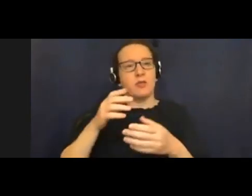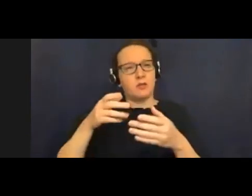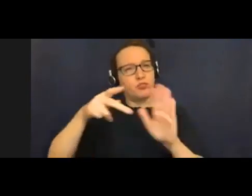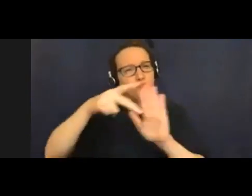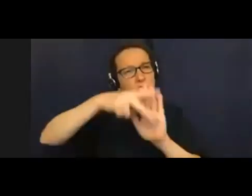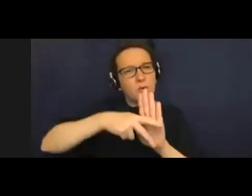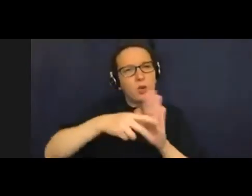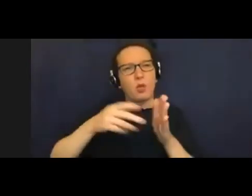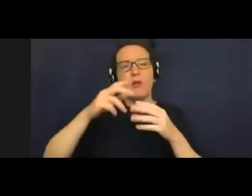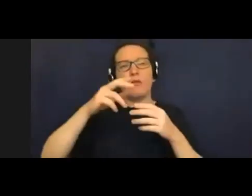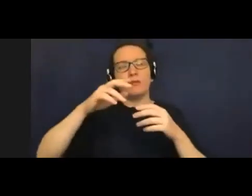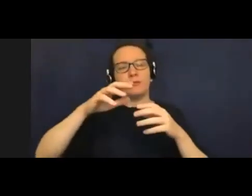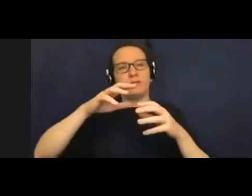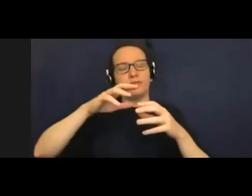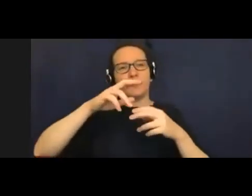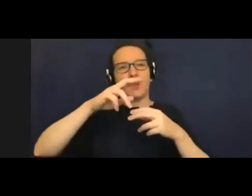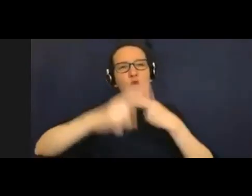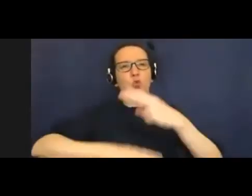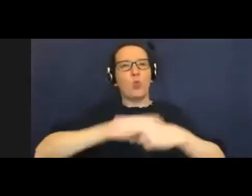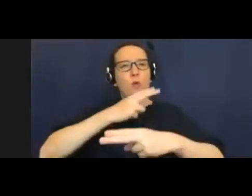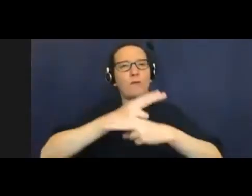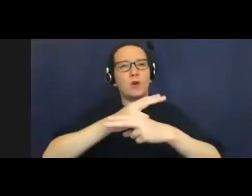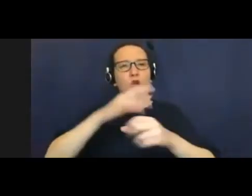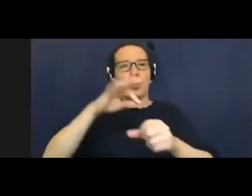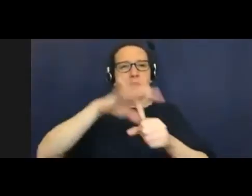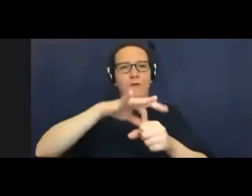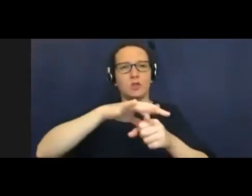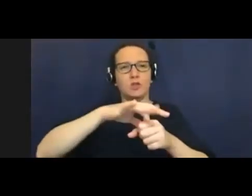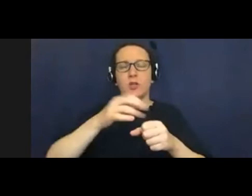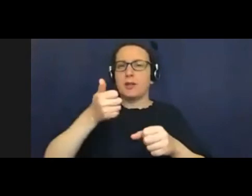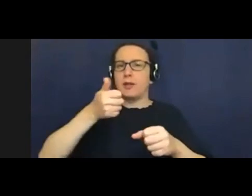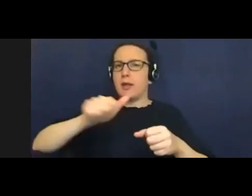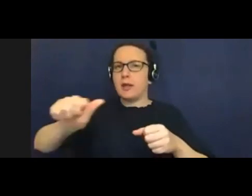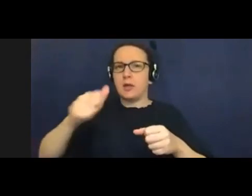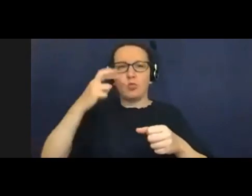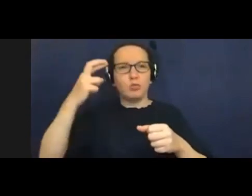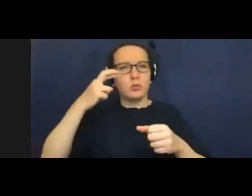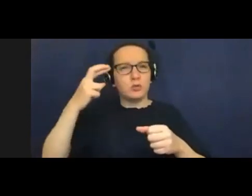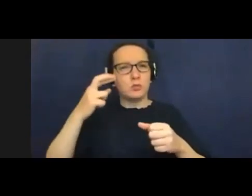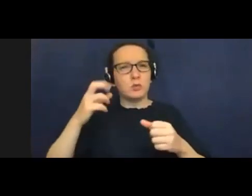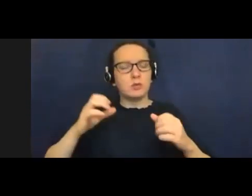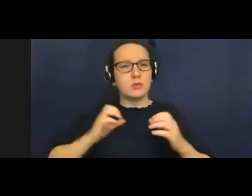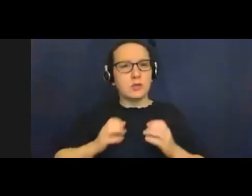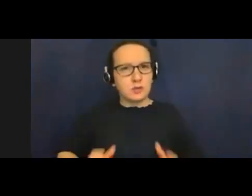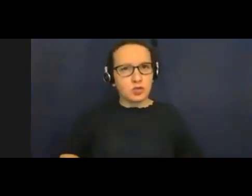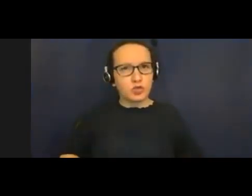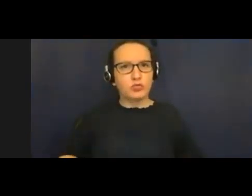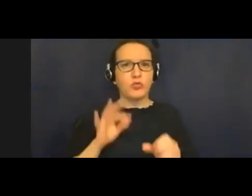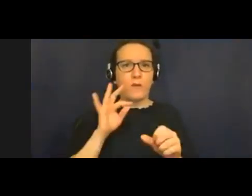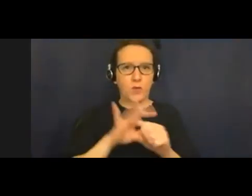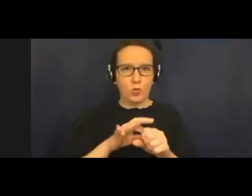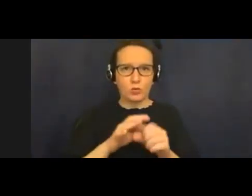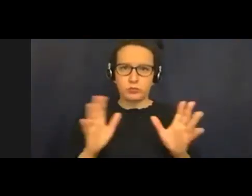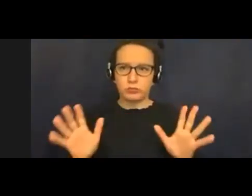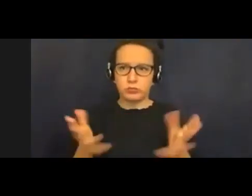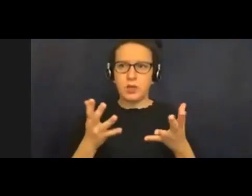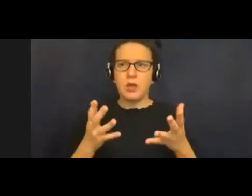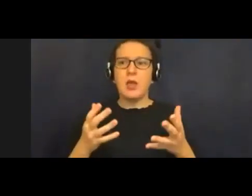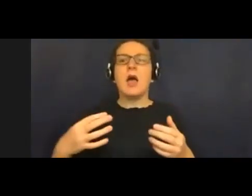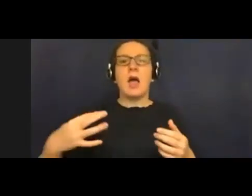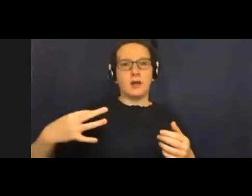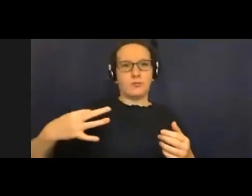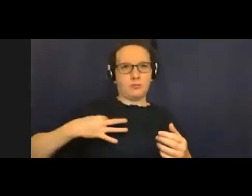allow any eligible citizen to vote and to stand for elections. But at that time, we were